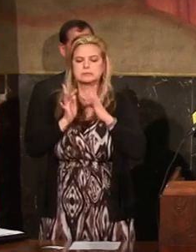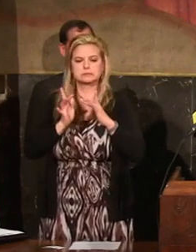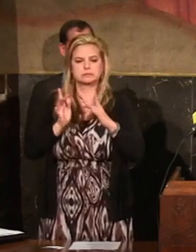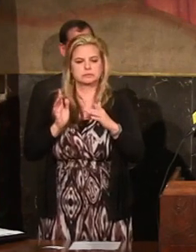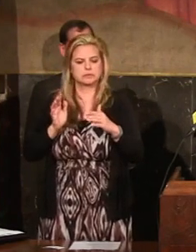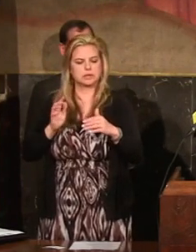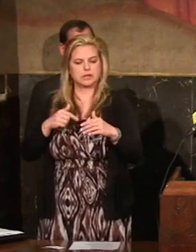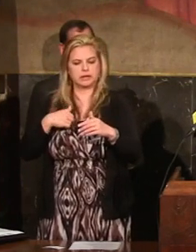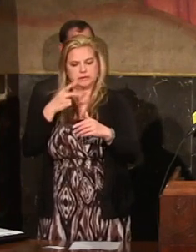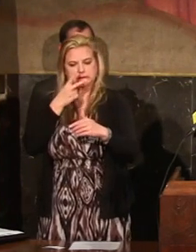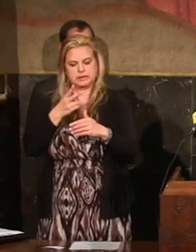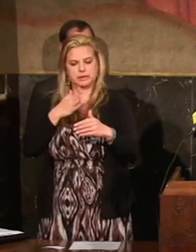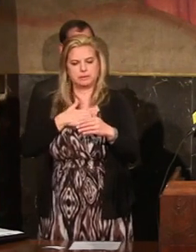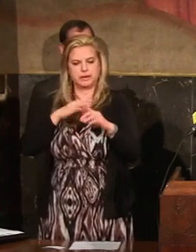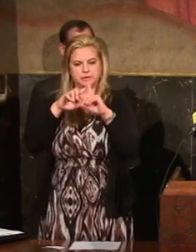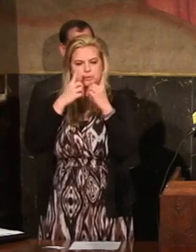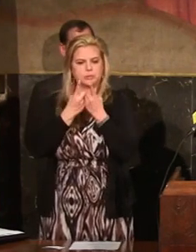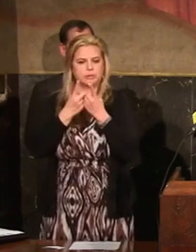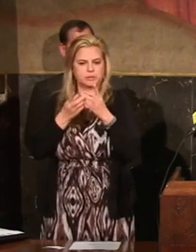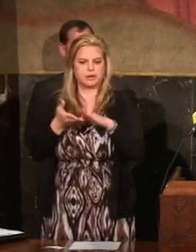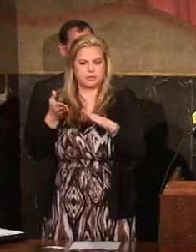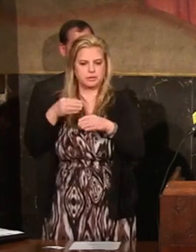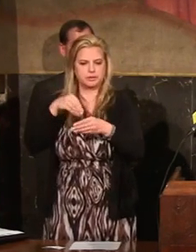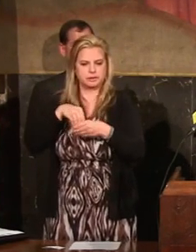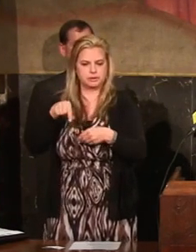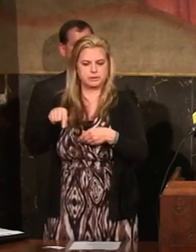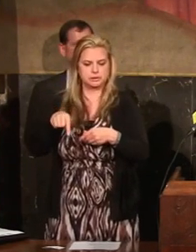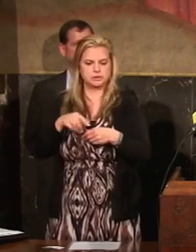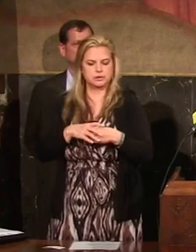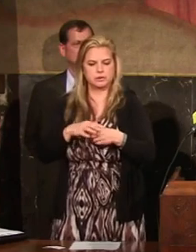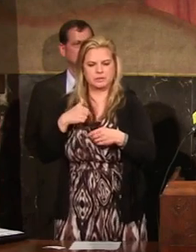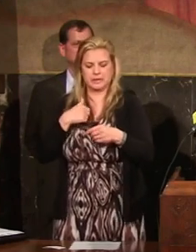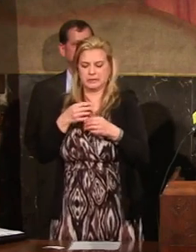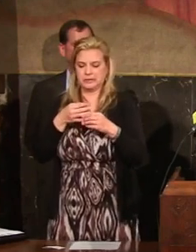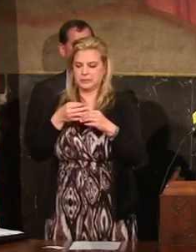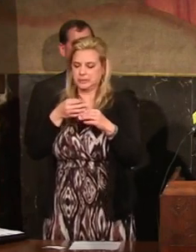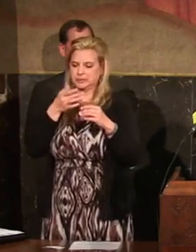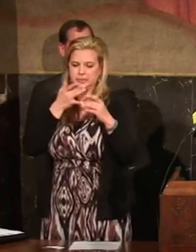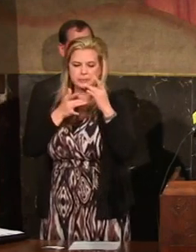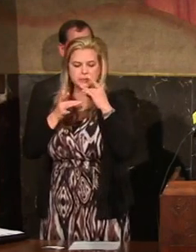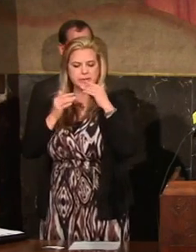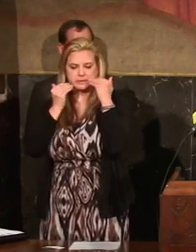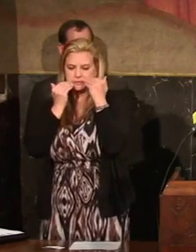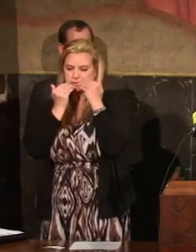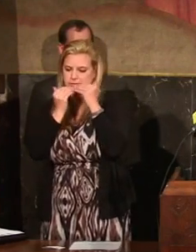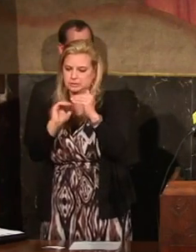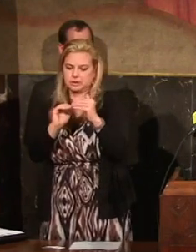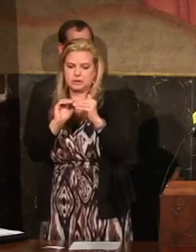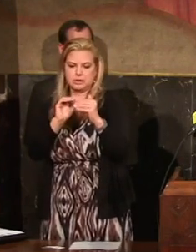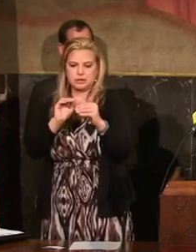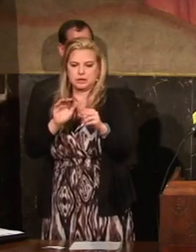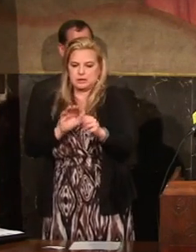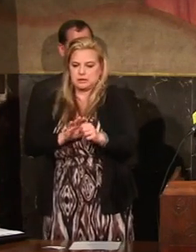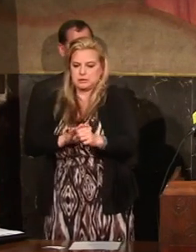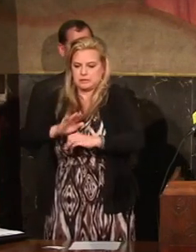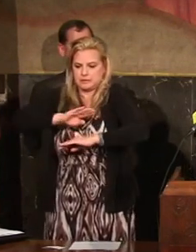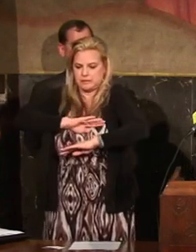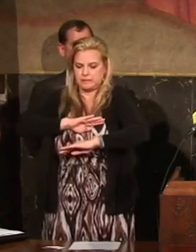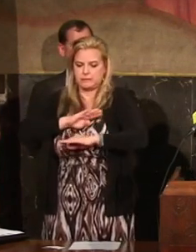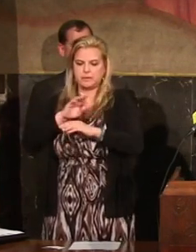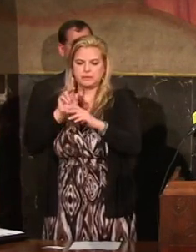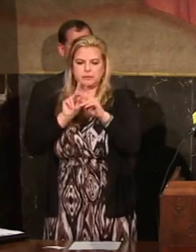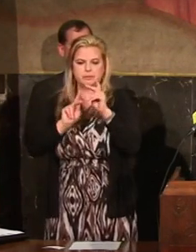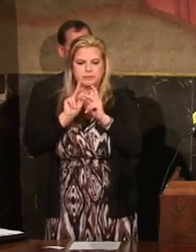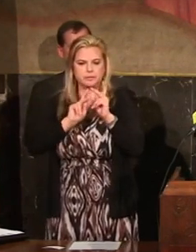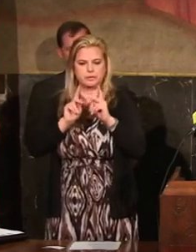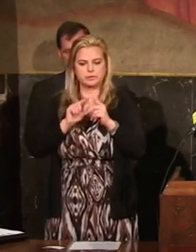my department operate in. We have just enough people to accomplish our mission of supporting our veterans and their